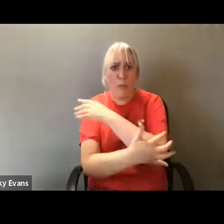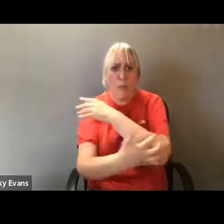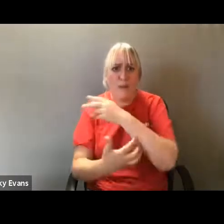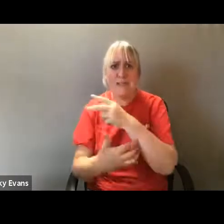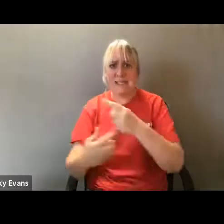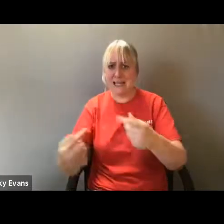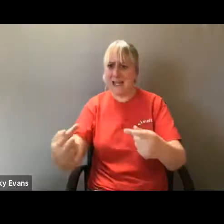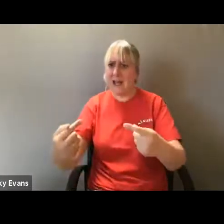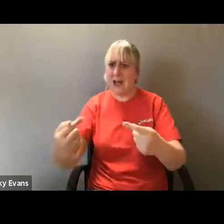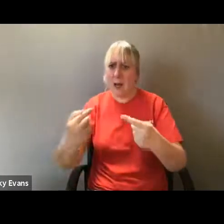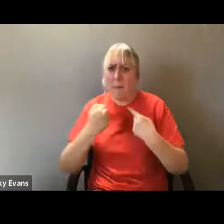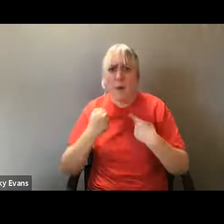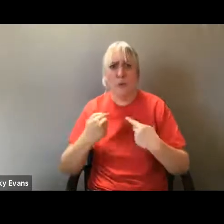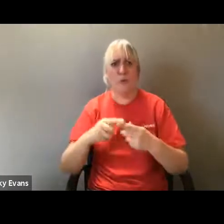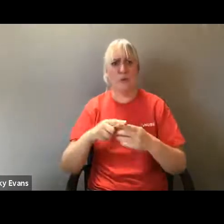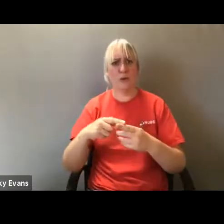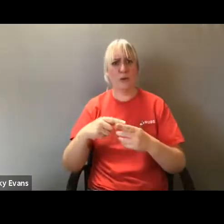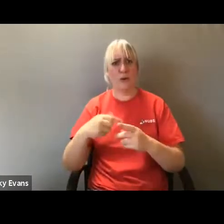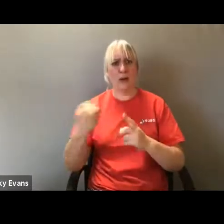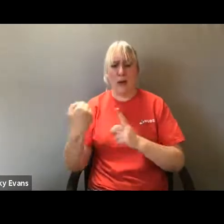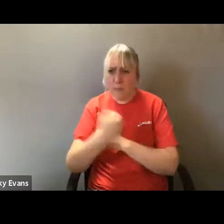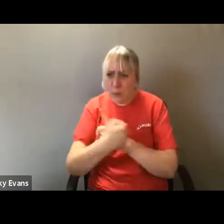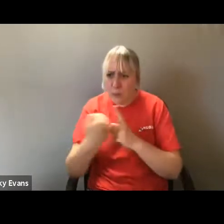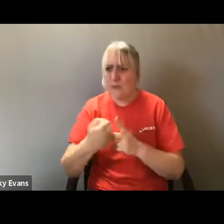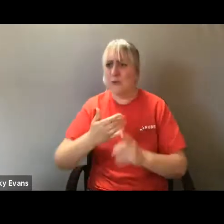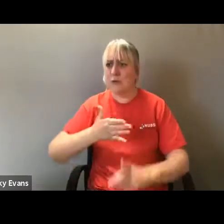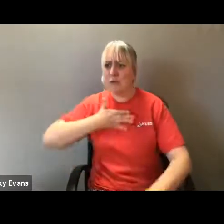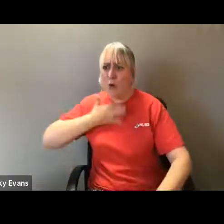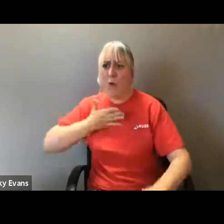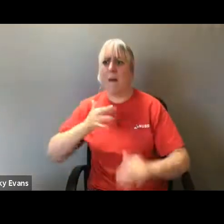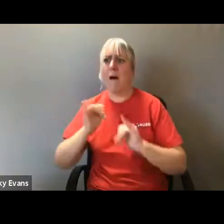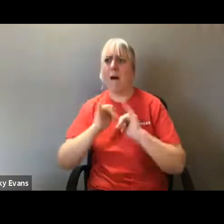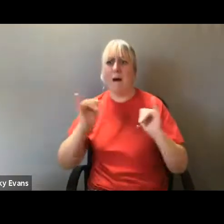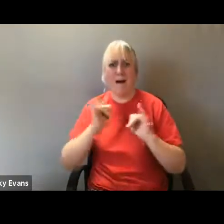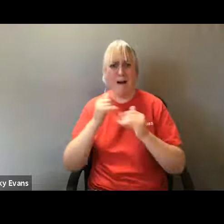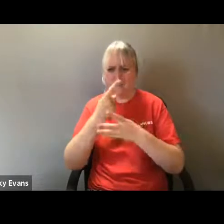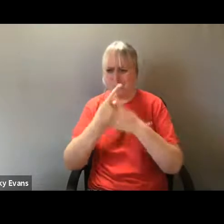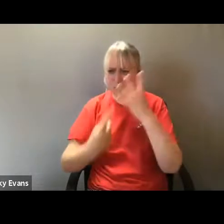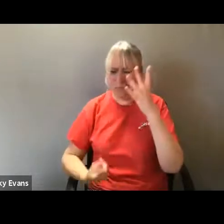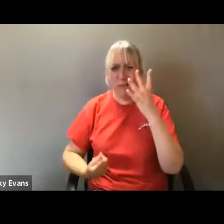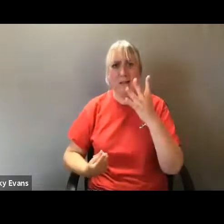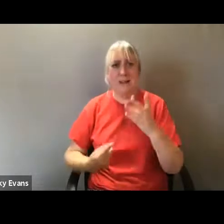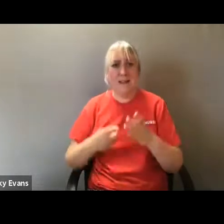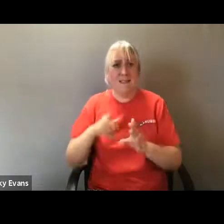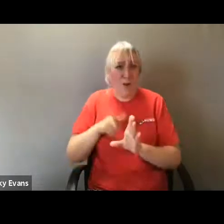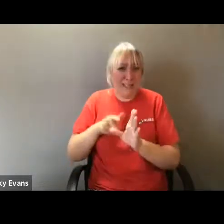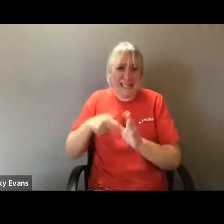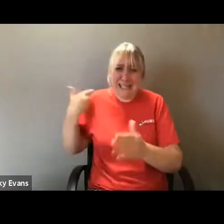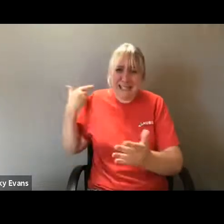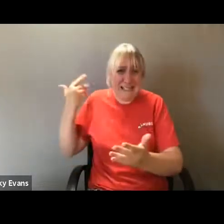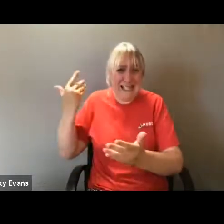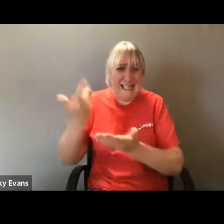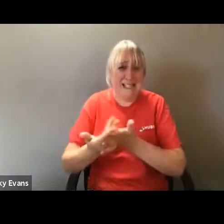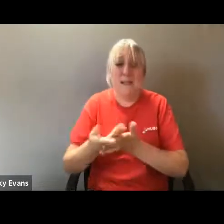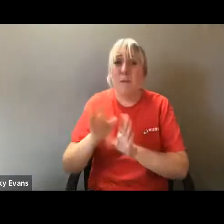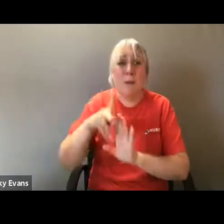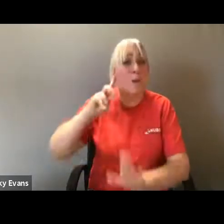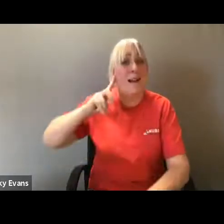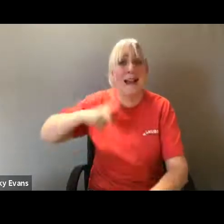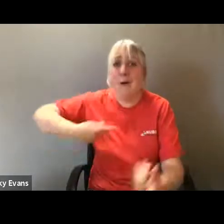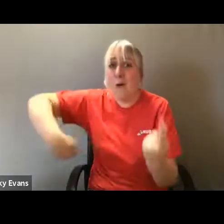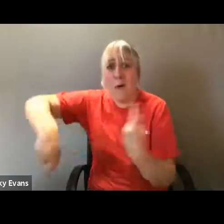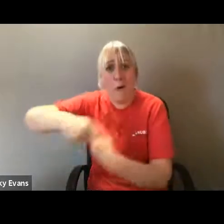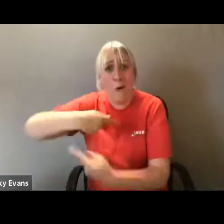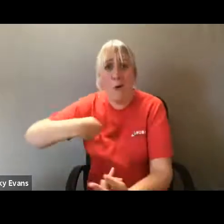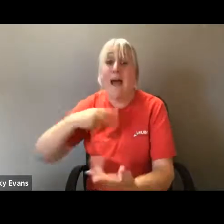and so on. For all of these decades, we've really not been listened to. And I've been recently at loads of meetings where